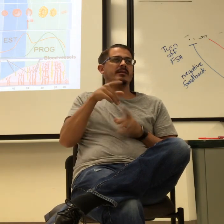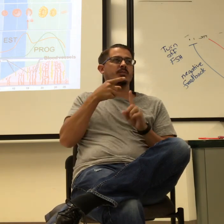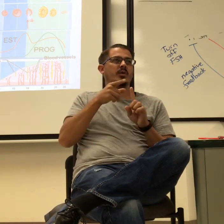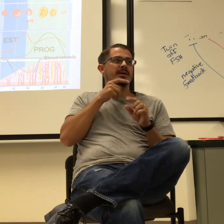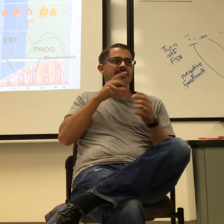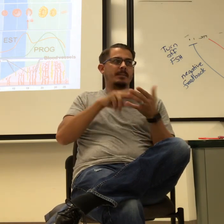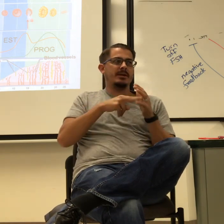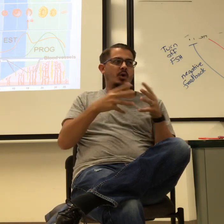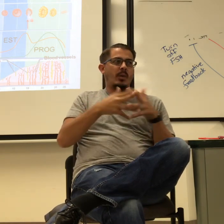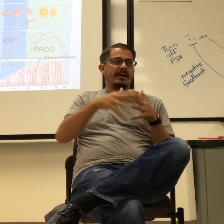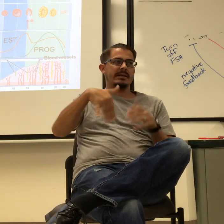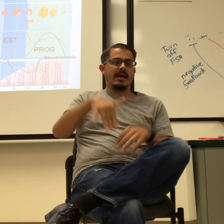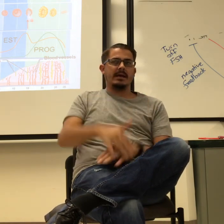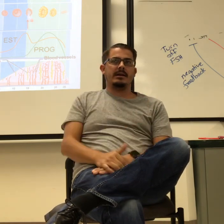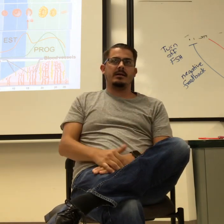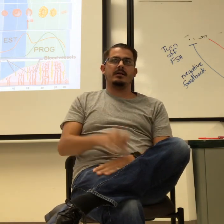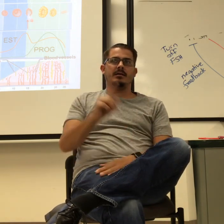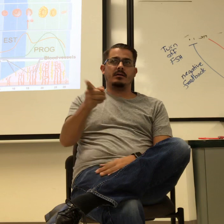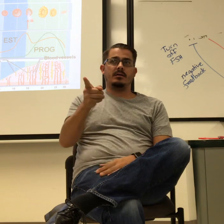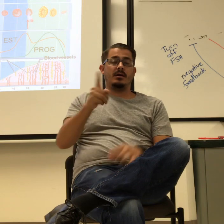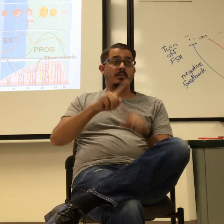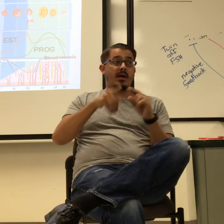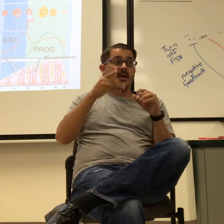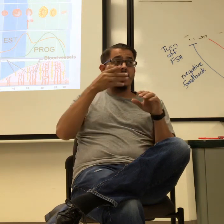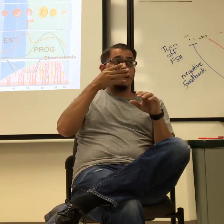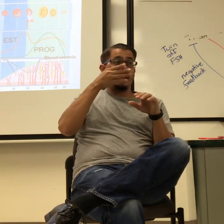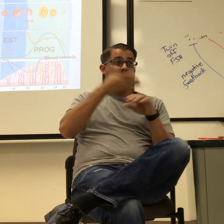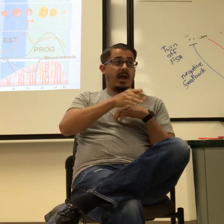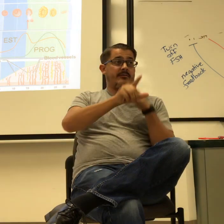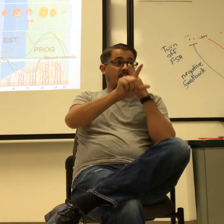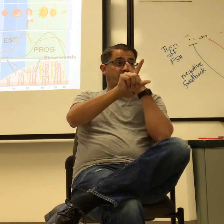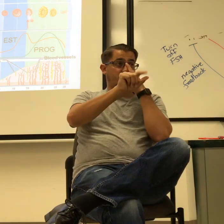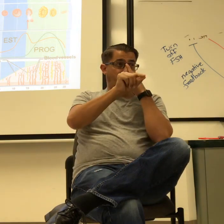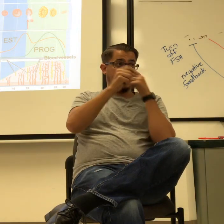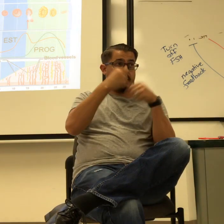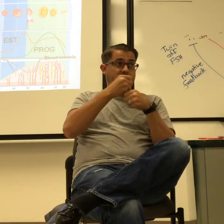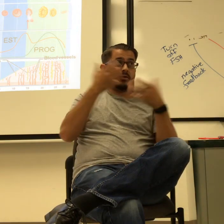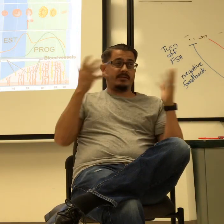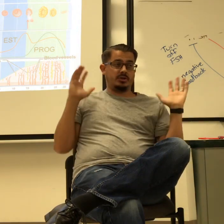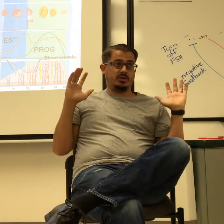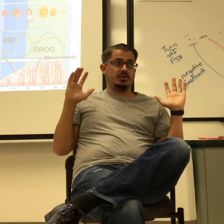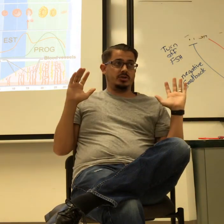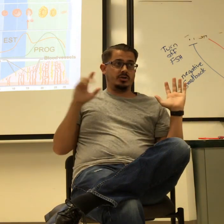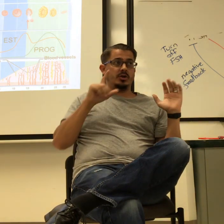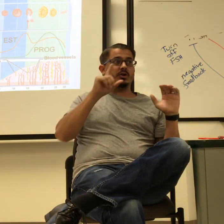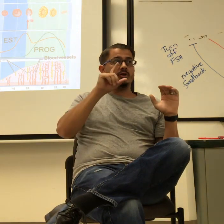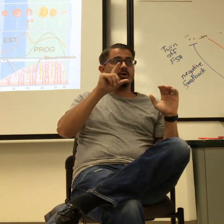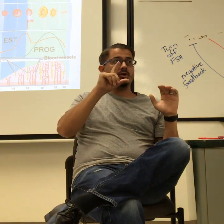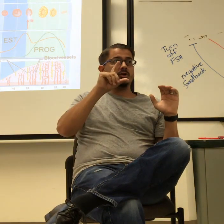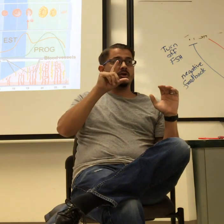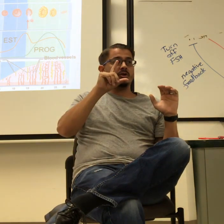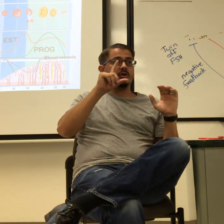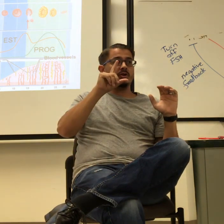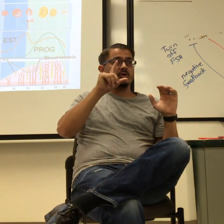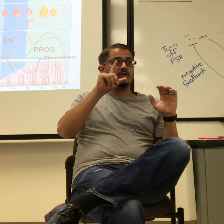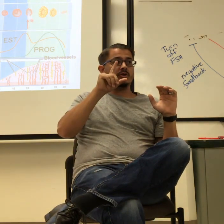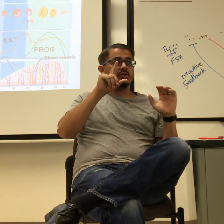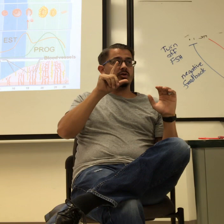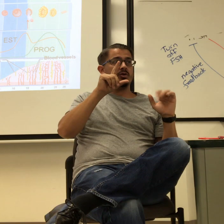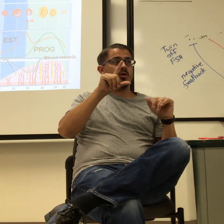mean you're pregnant yet. Yeah. But after the 20's made, you're saying? Yeah, after the 20's made, turn it off. Done. Yeah.